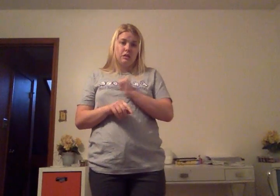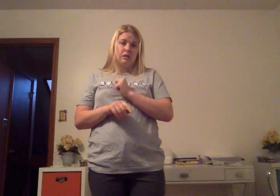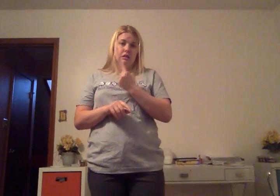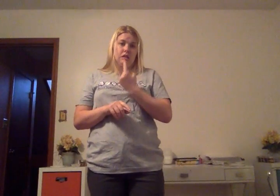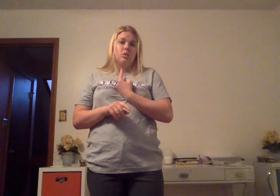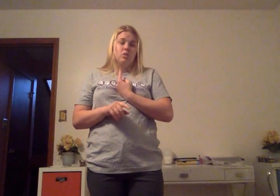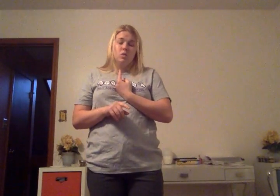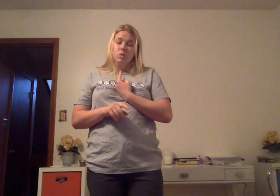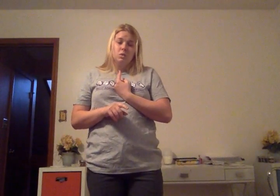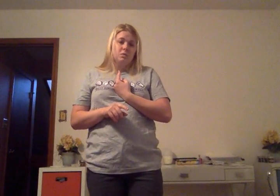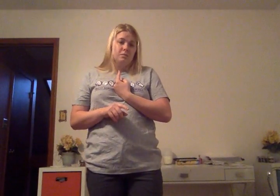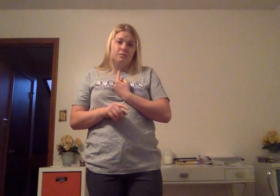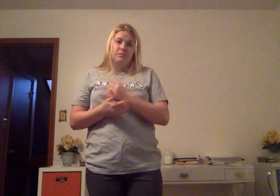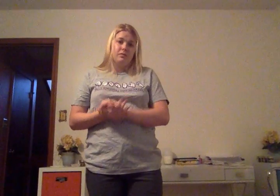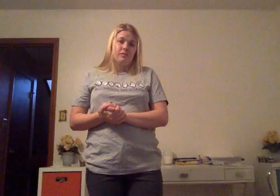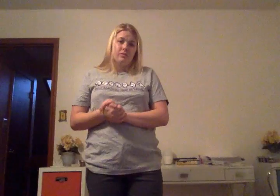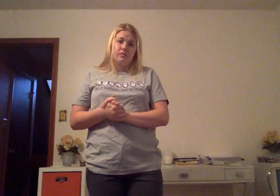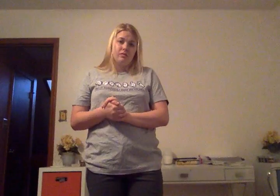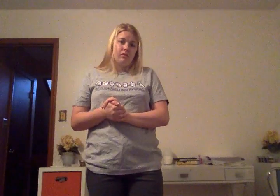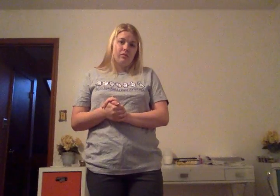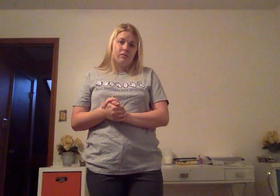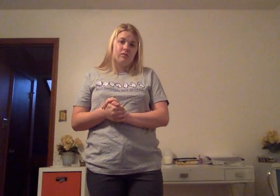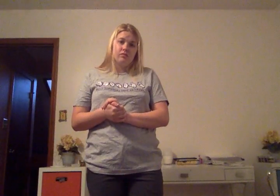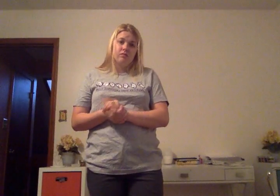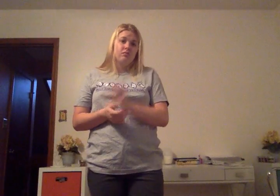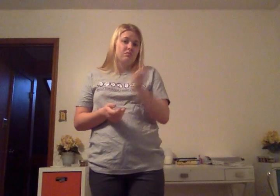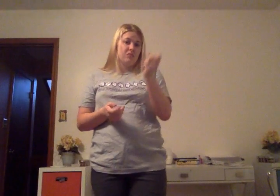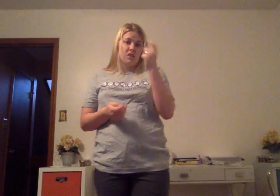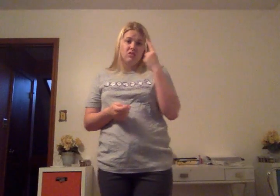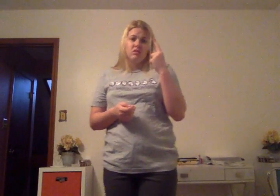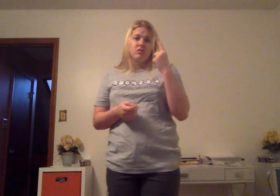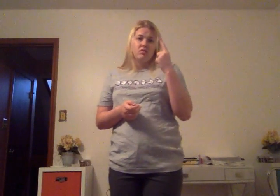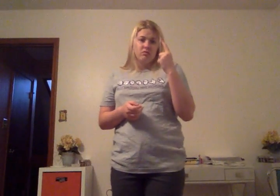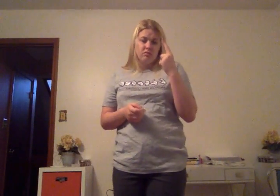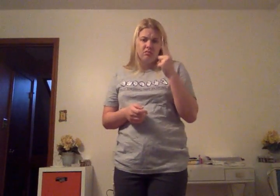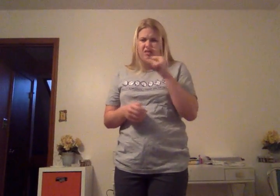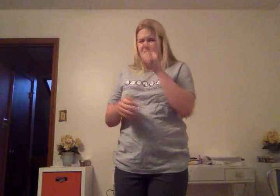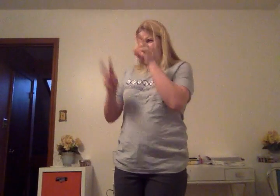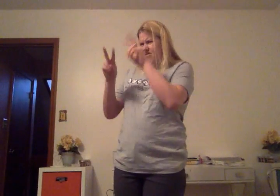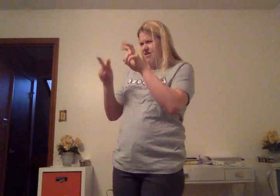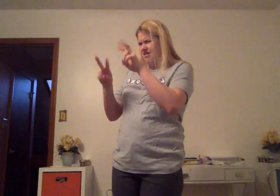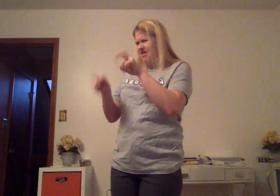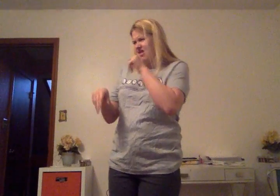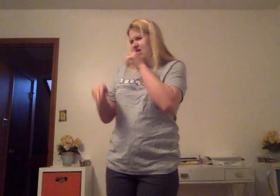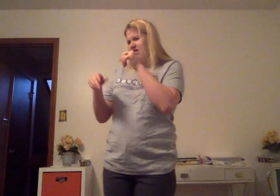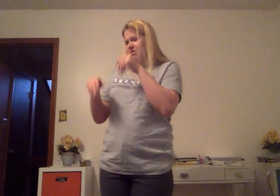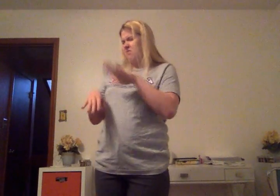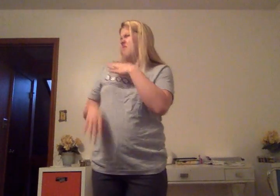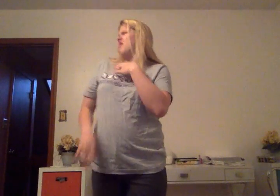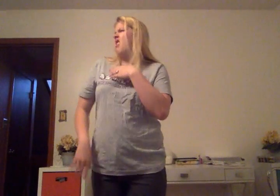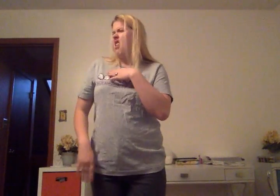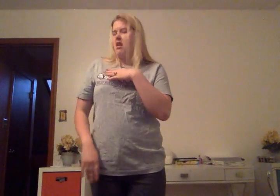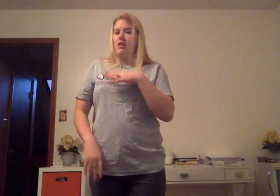just the fact that you have people in your life that can understand where you are, not judge you for it, not make you feel bad for it. It was a huge lesson of friendship for